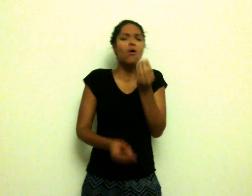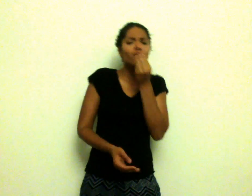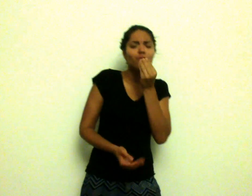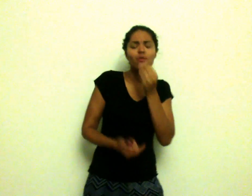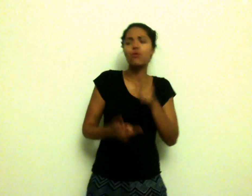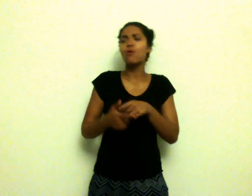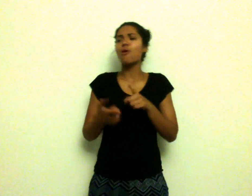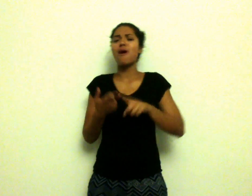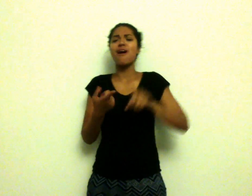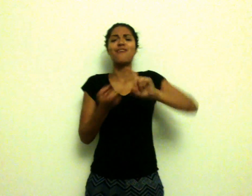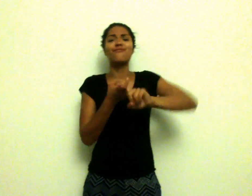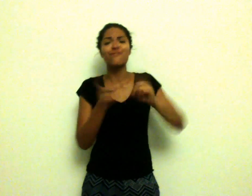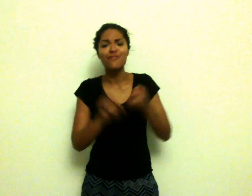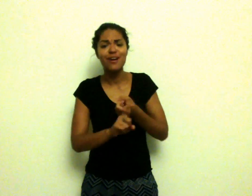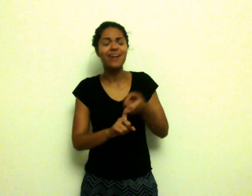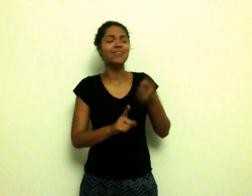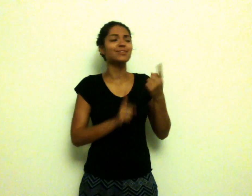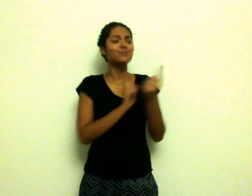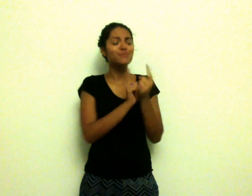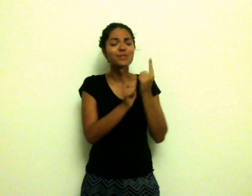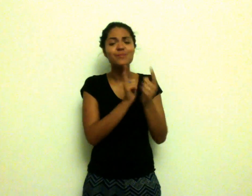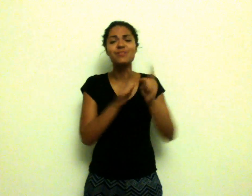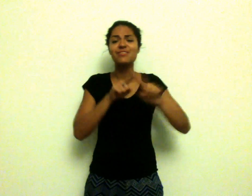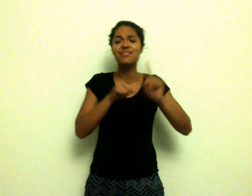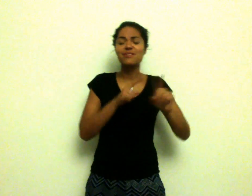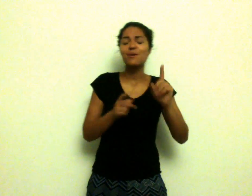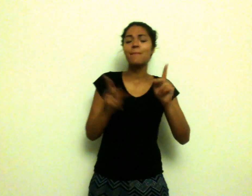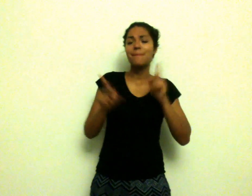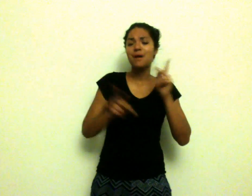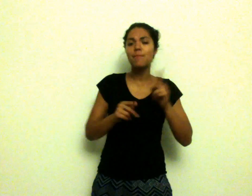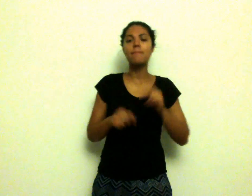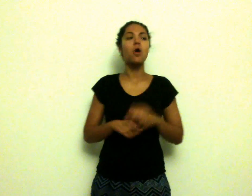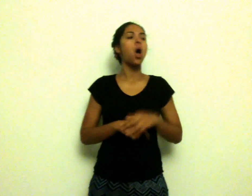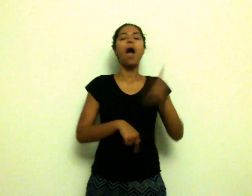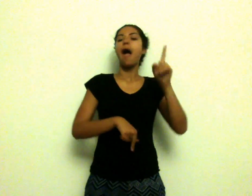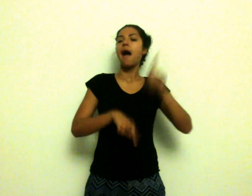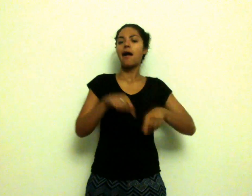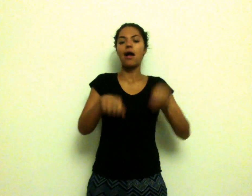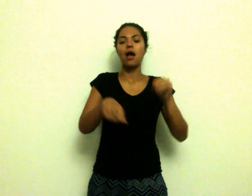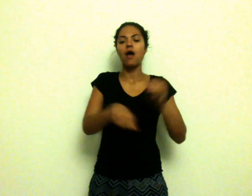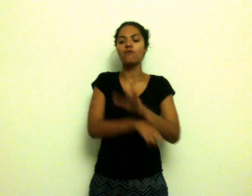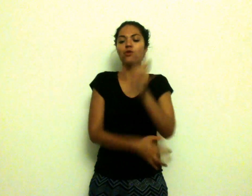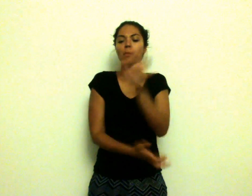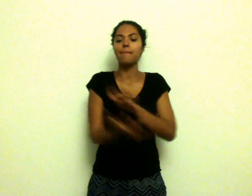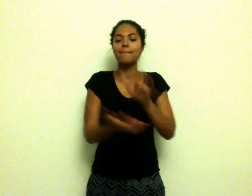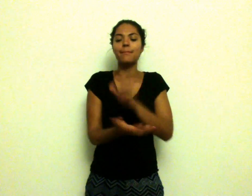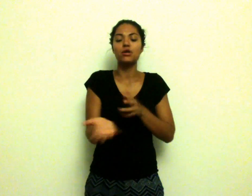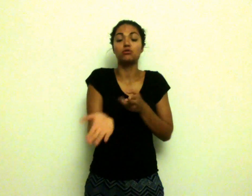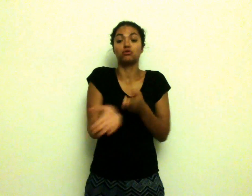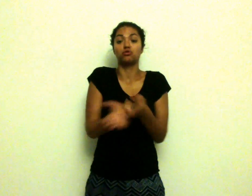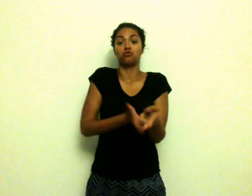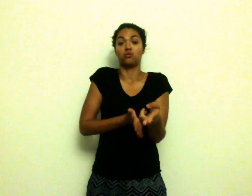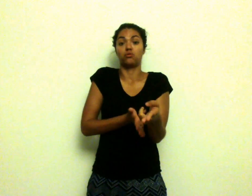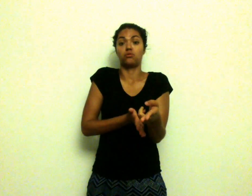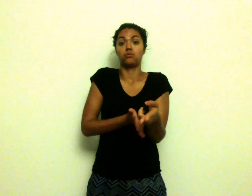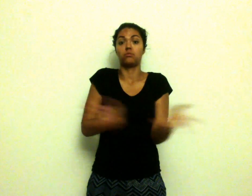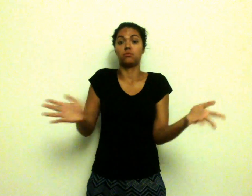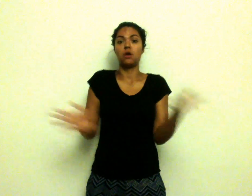are numerous, it cannot take us to deny the law of non-contradiction, or we do so at enormous